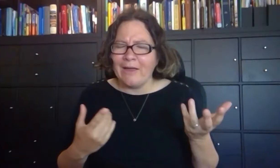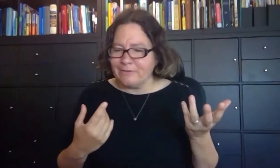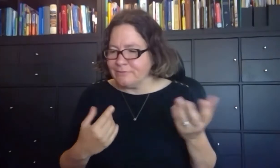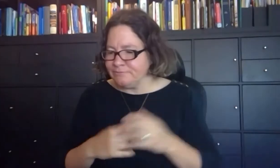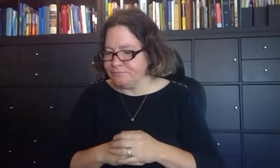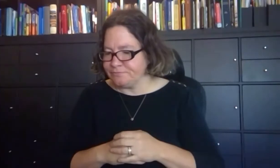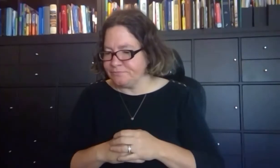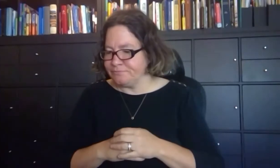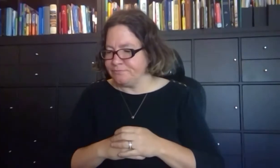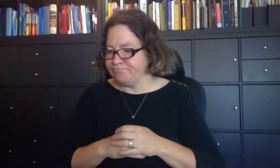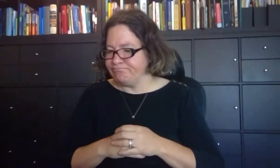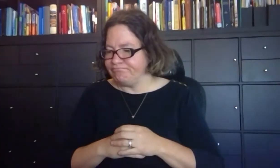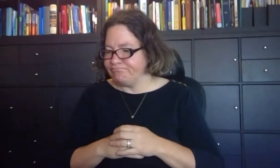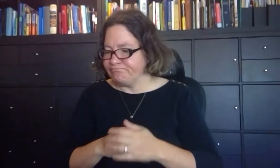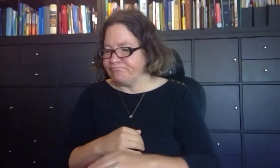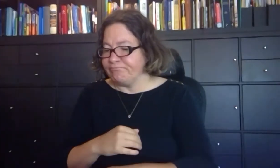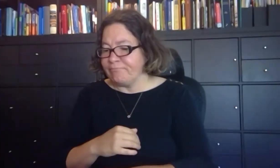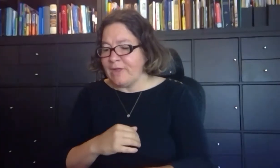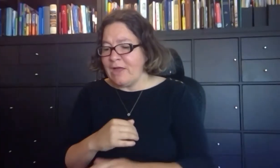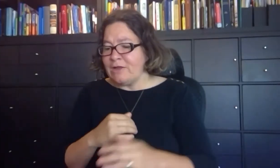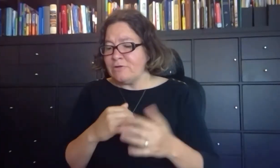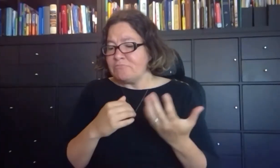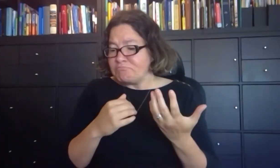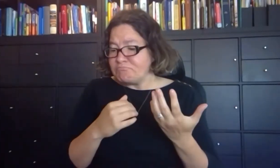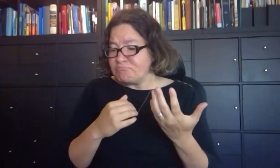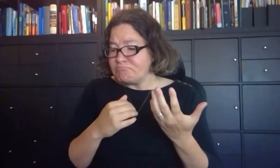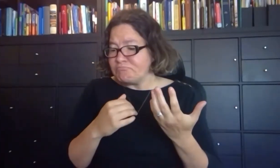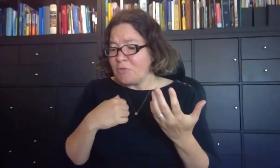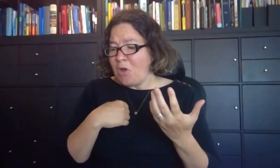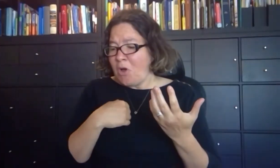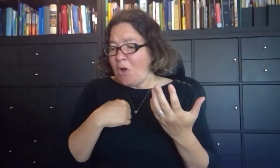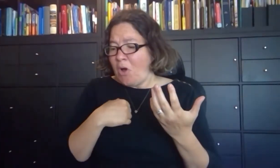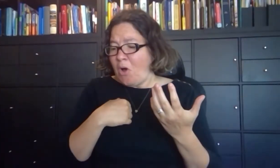what we think can happen, what we believe can happen.